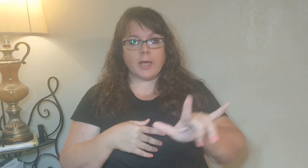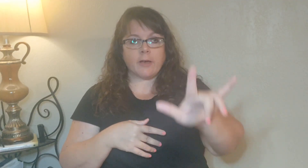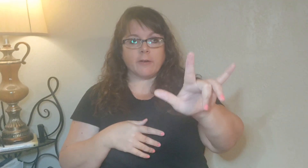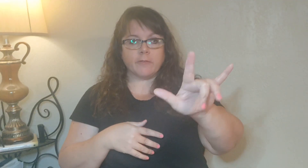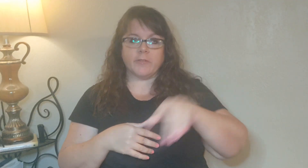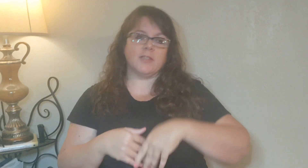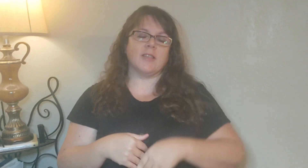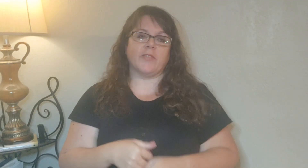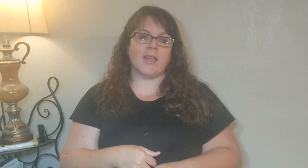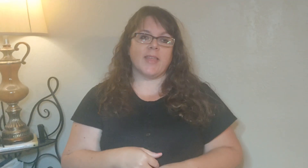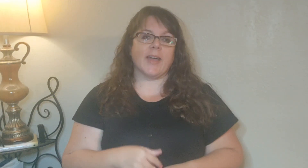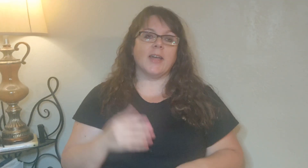love, and stuff like that.